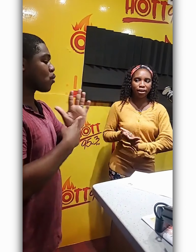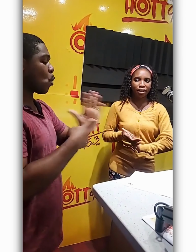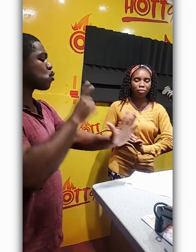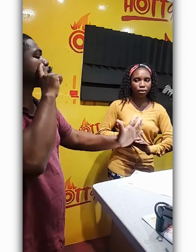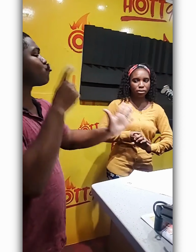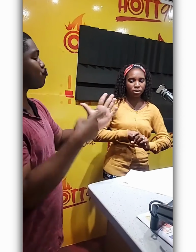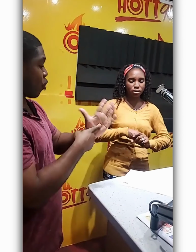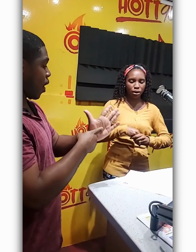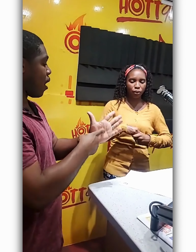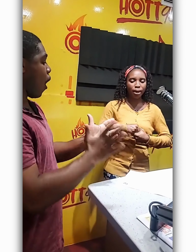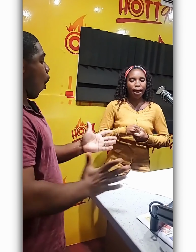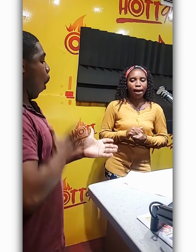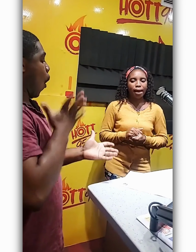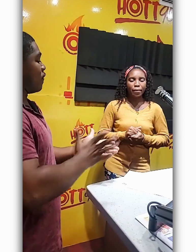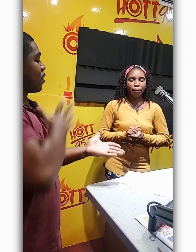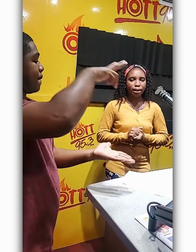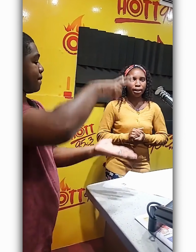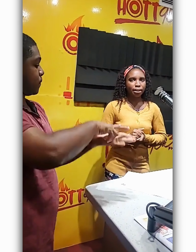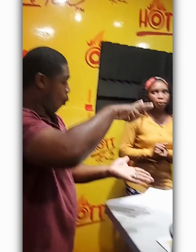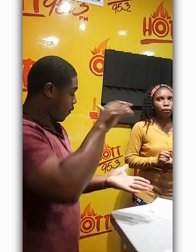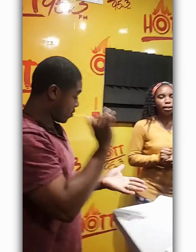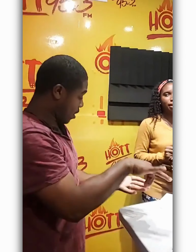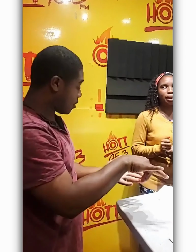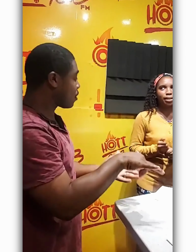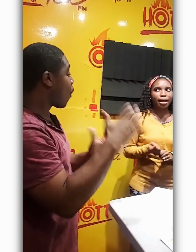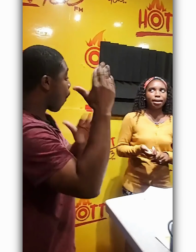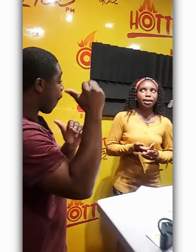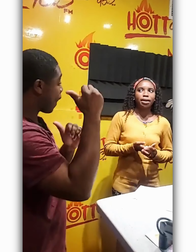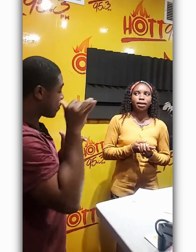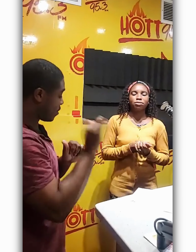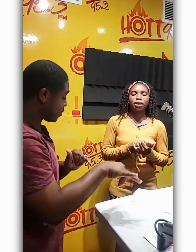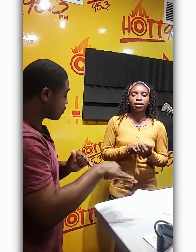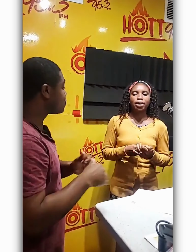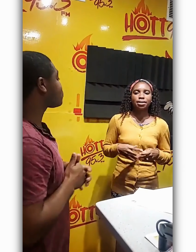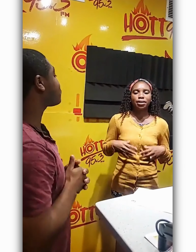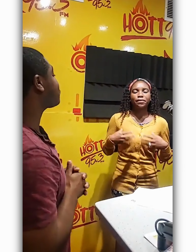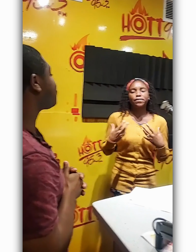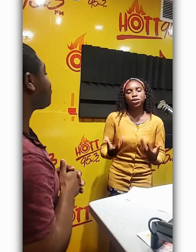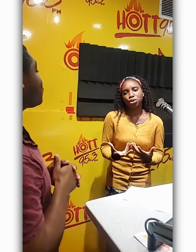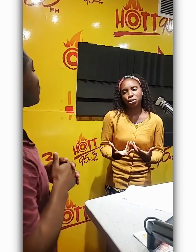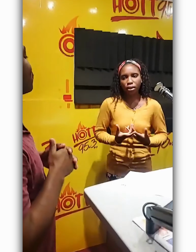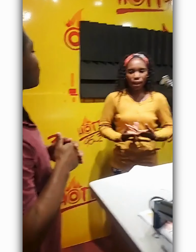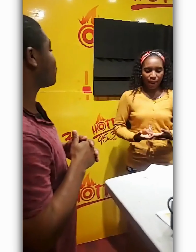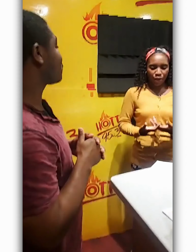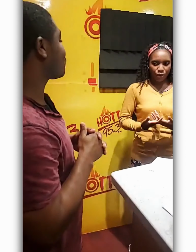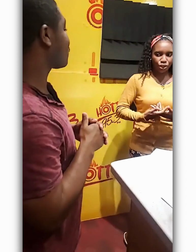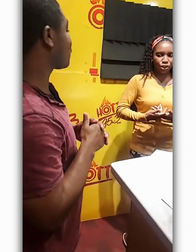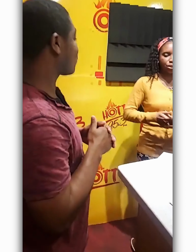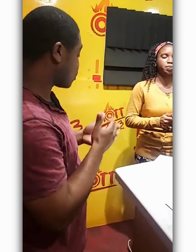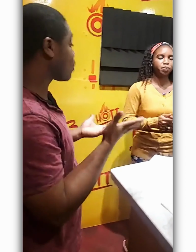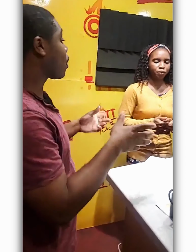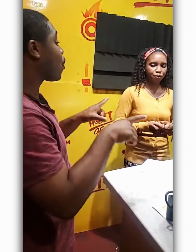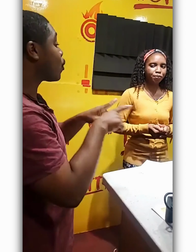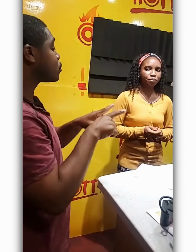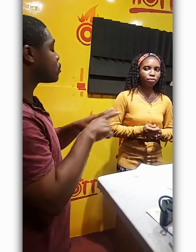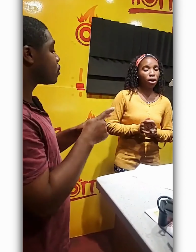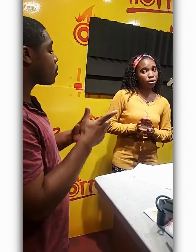deaf persons now, but it is important that it is recognized as an official language.